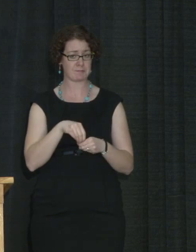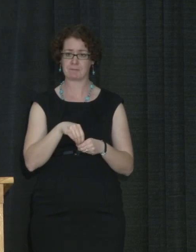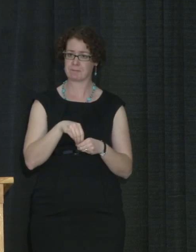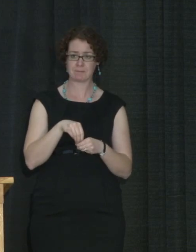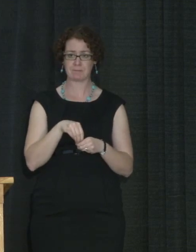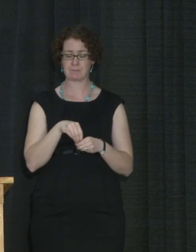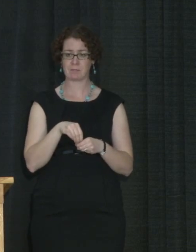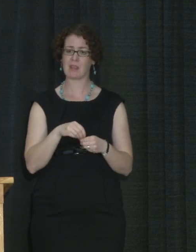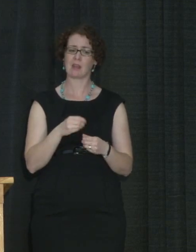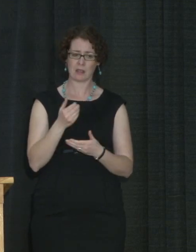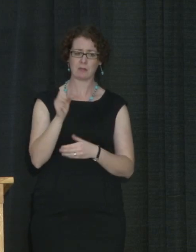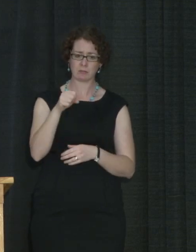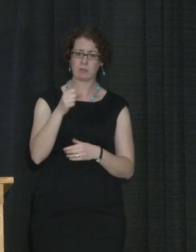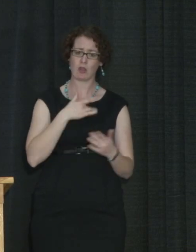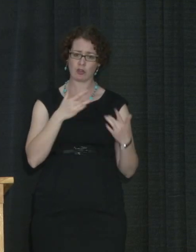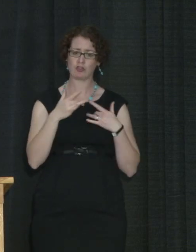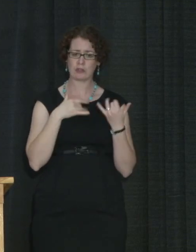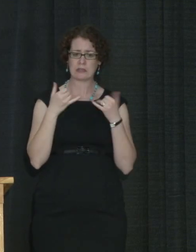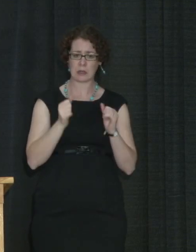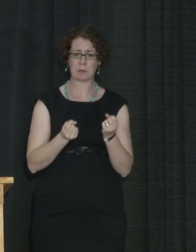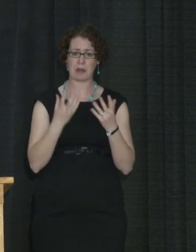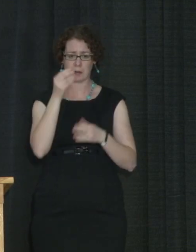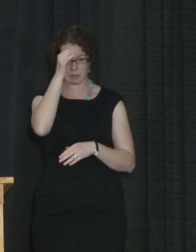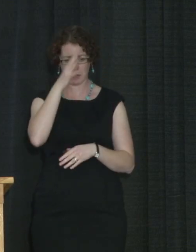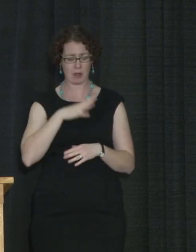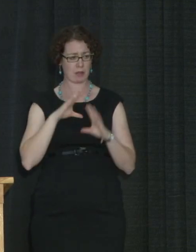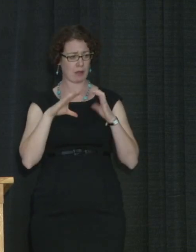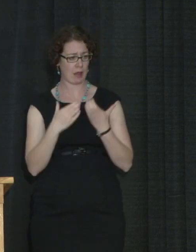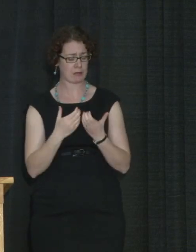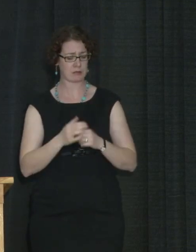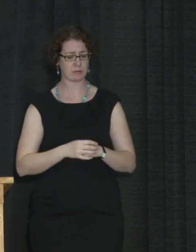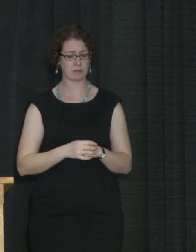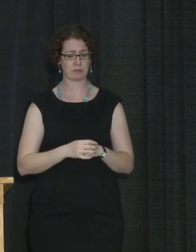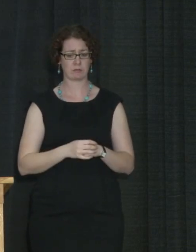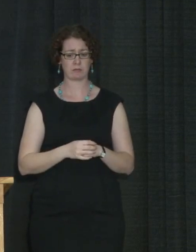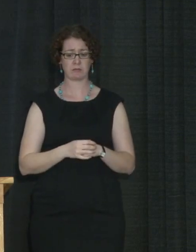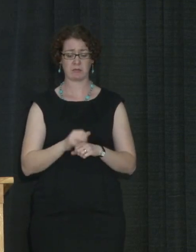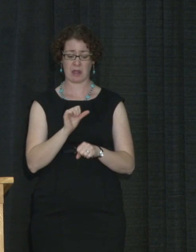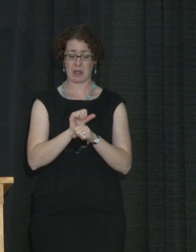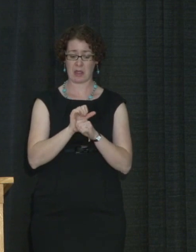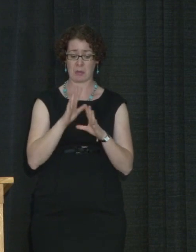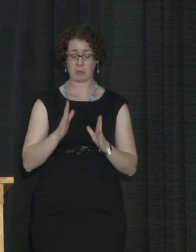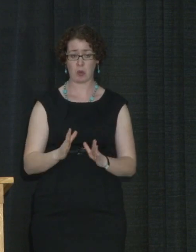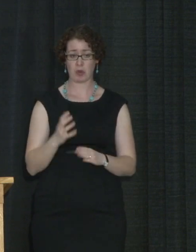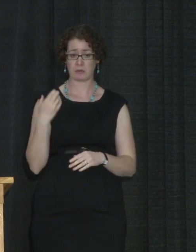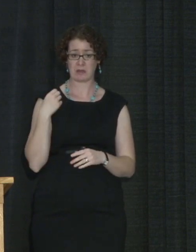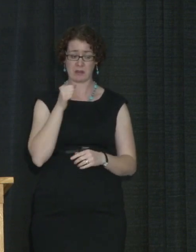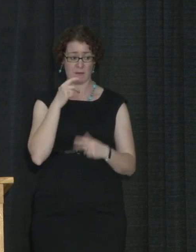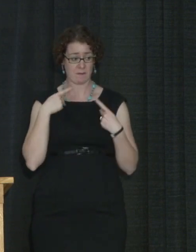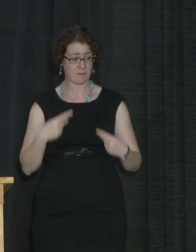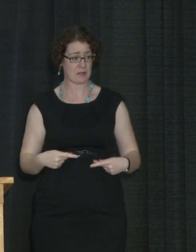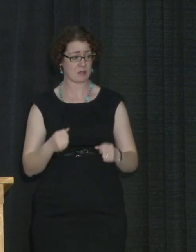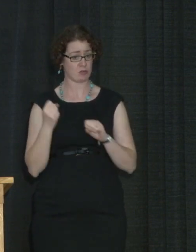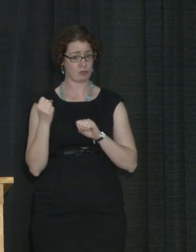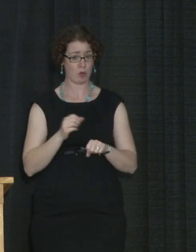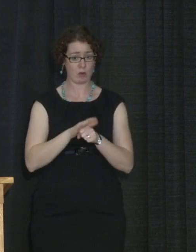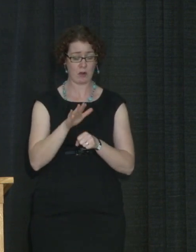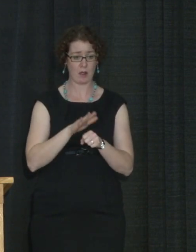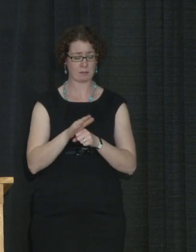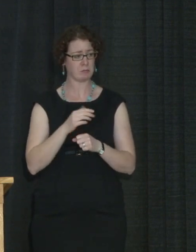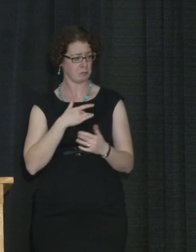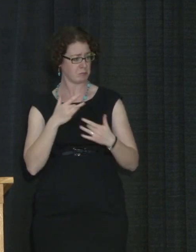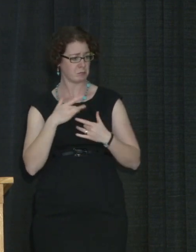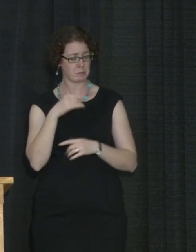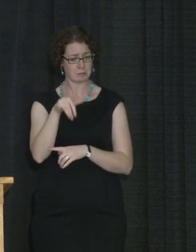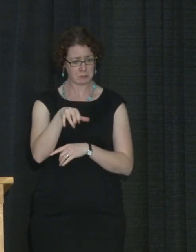Yes, I had my concerns. I was worried about employers not thinking I was physically strong enough or